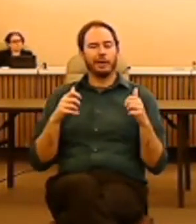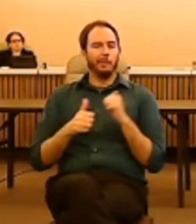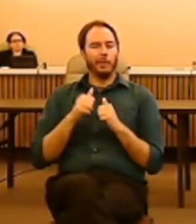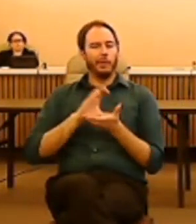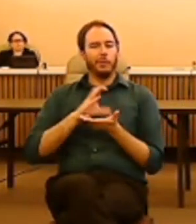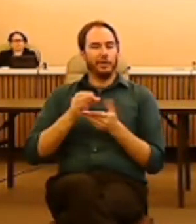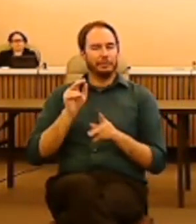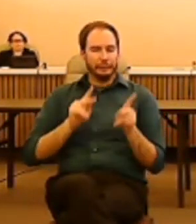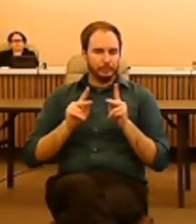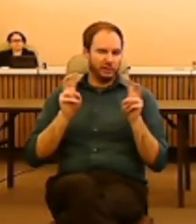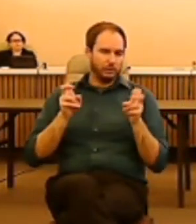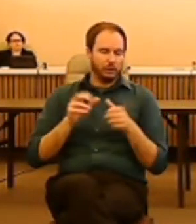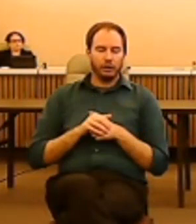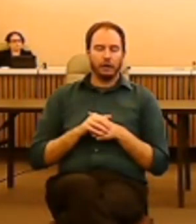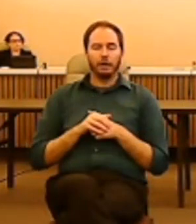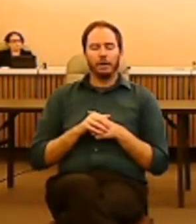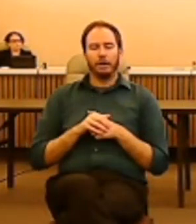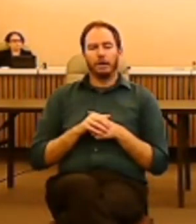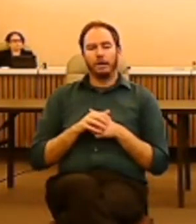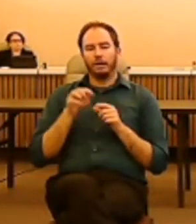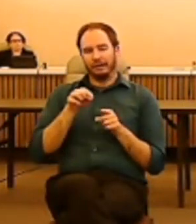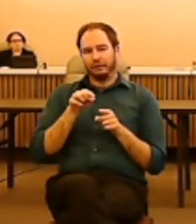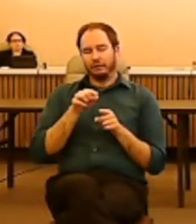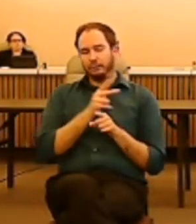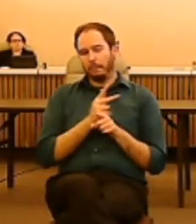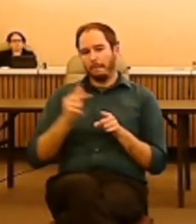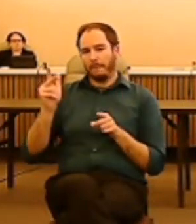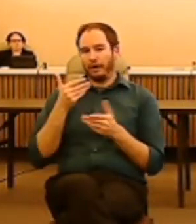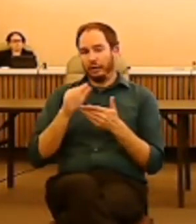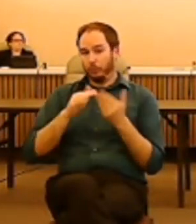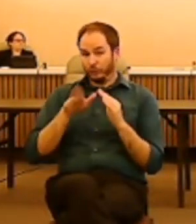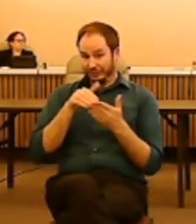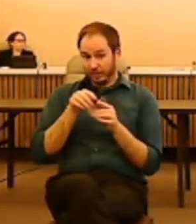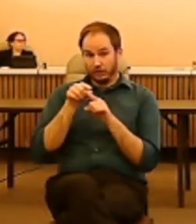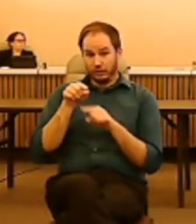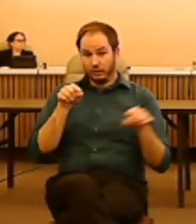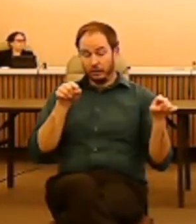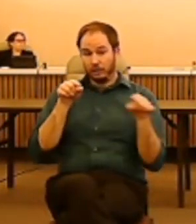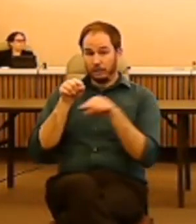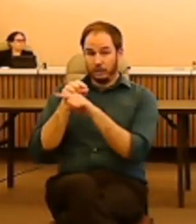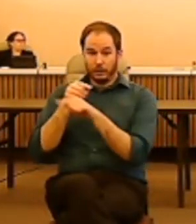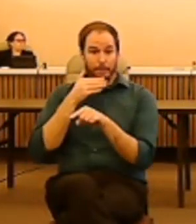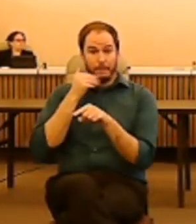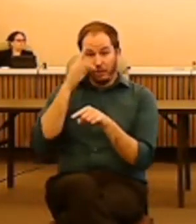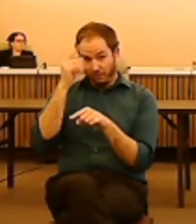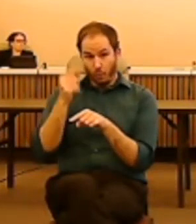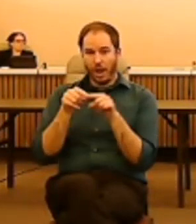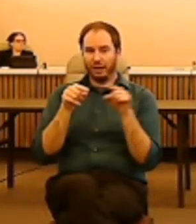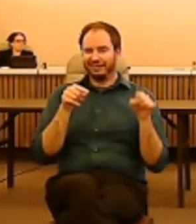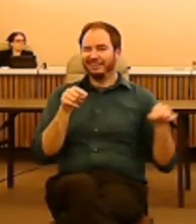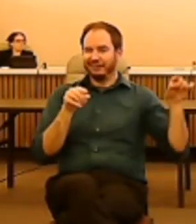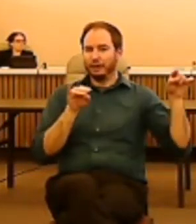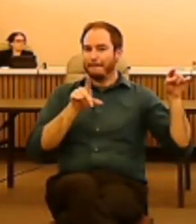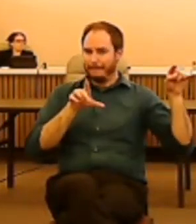influx is the one near the community center. And when you look at that egress path going out to Middle